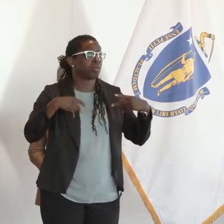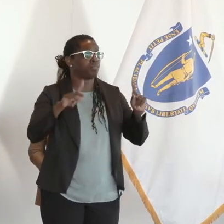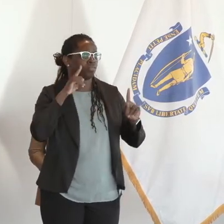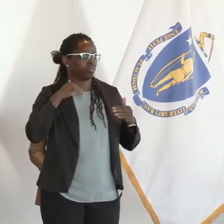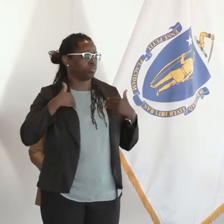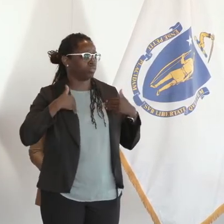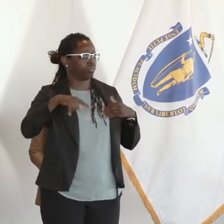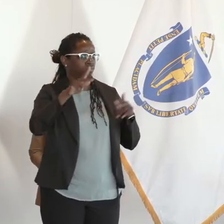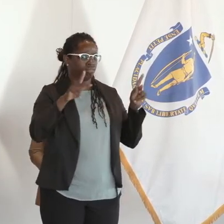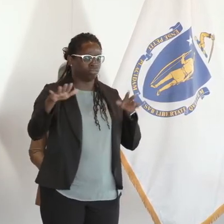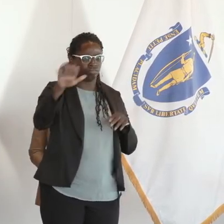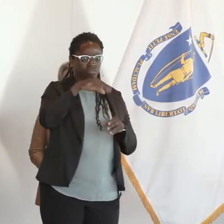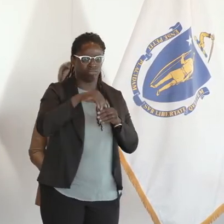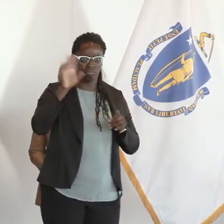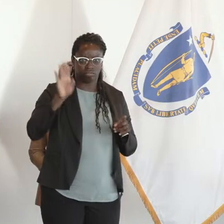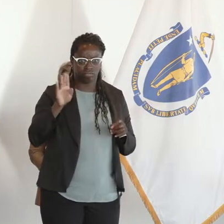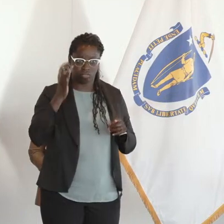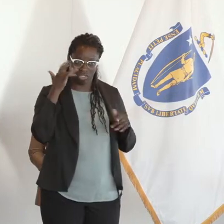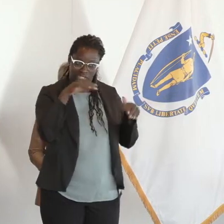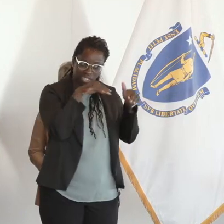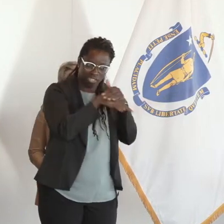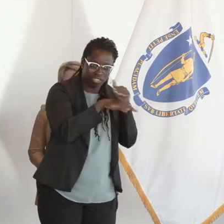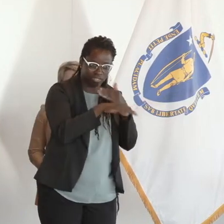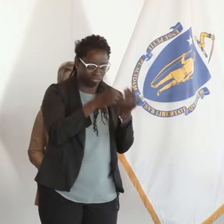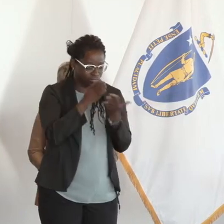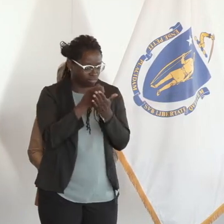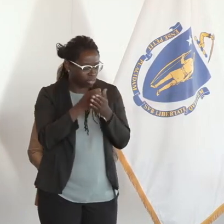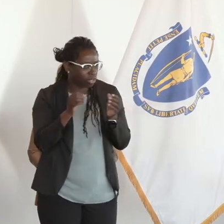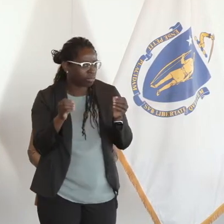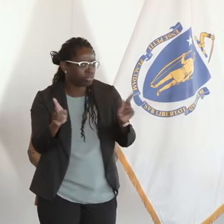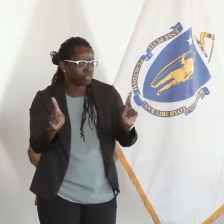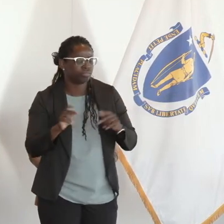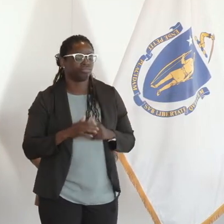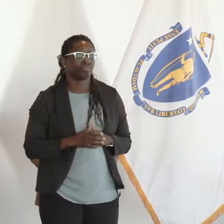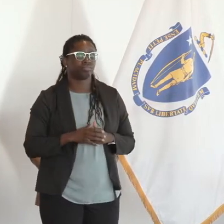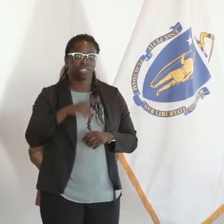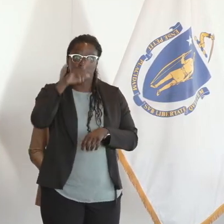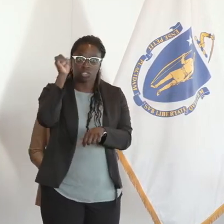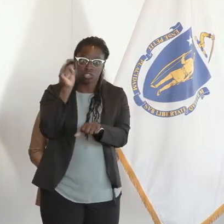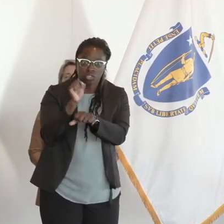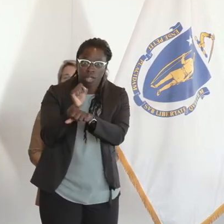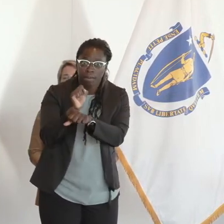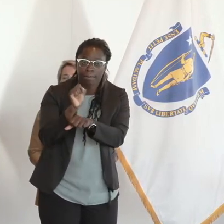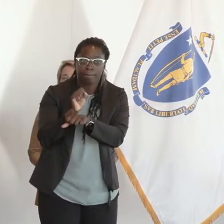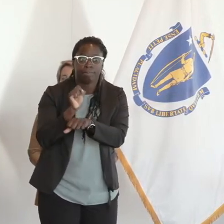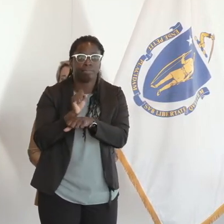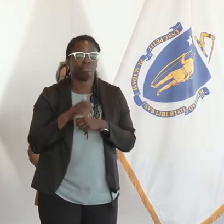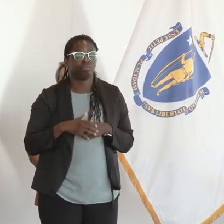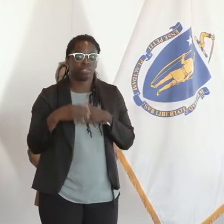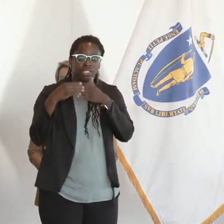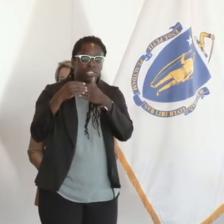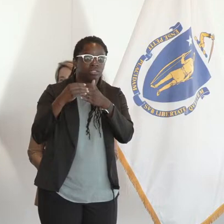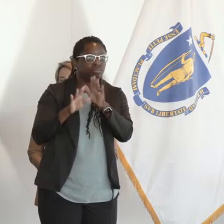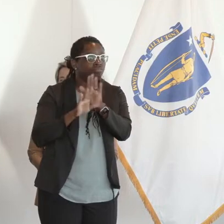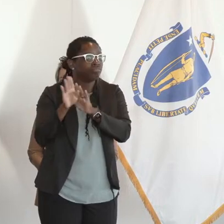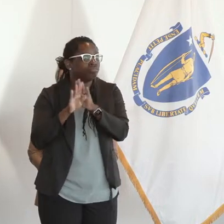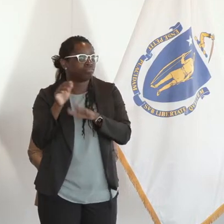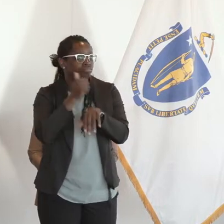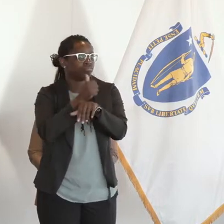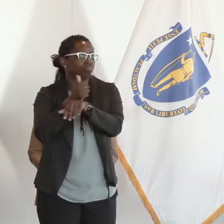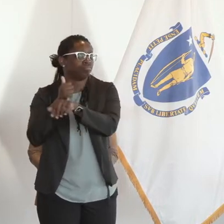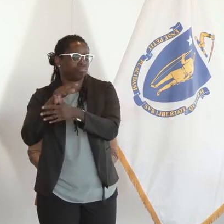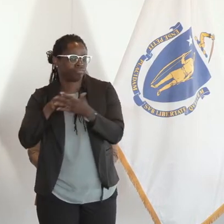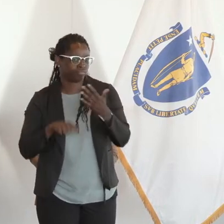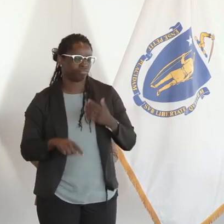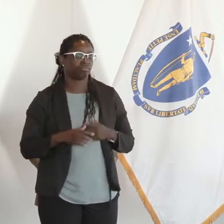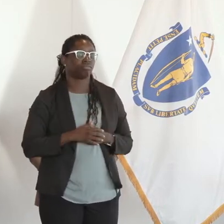with access to economic opportunity, with summer jobs, and leadership development. And we're especially proud